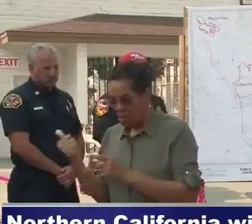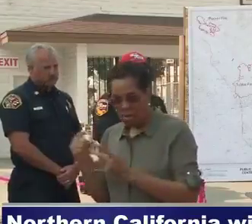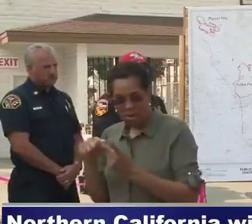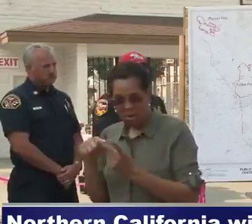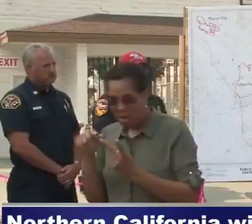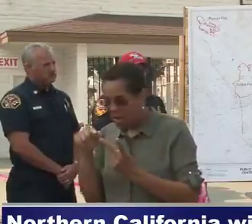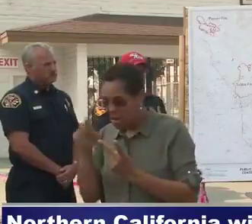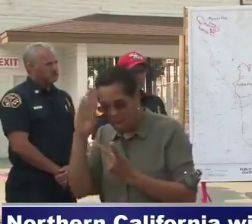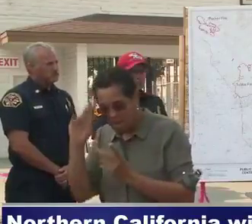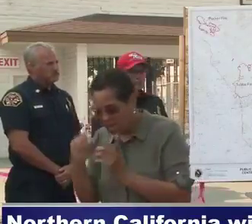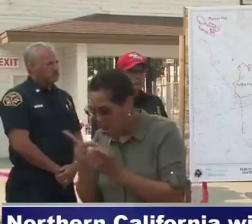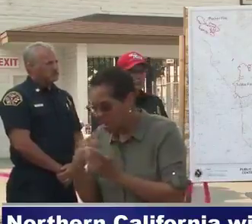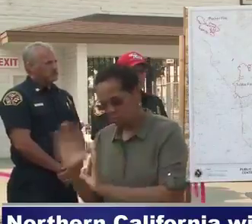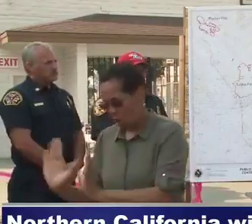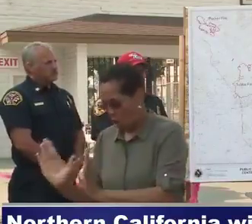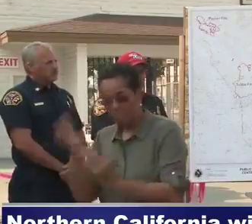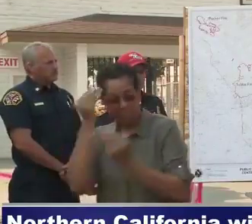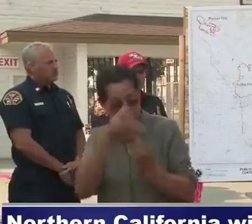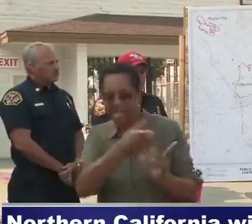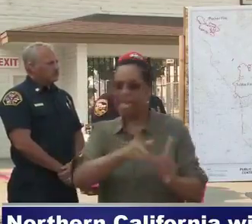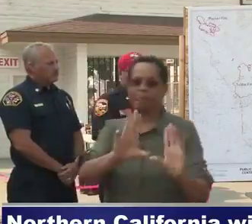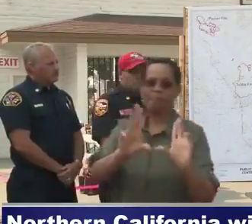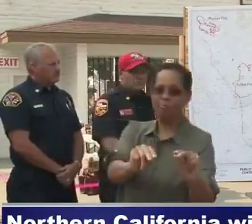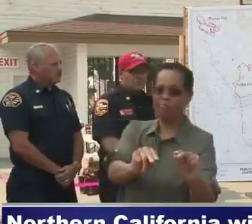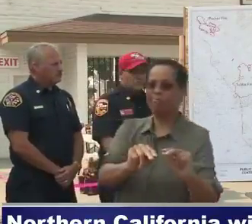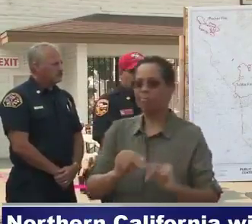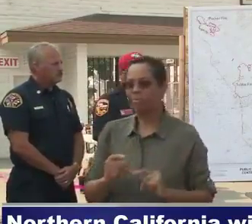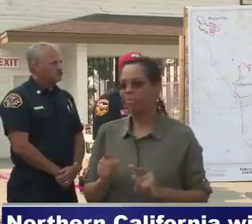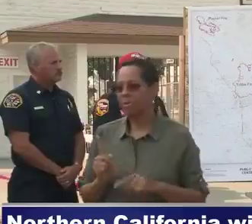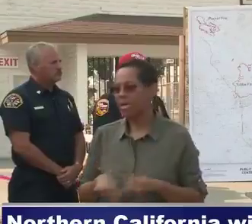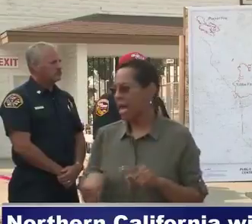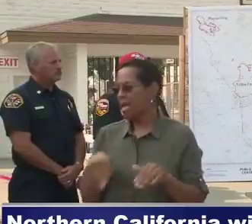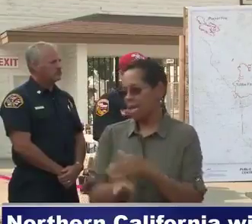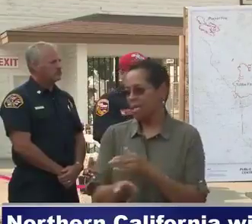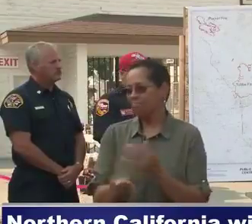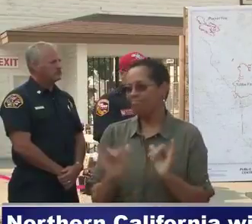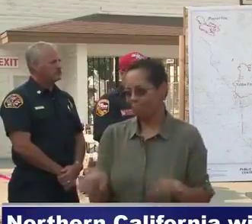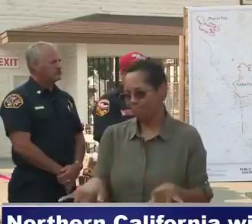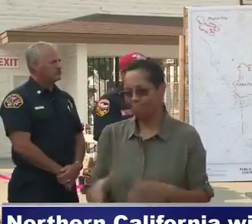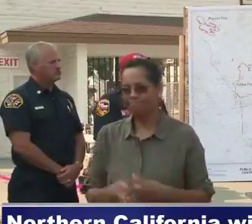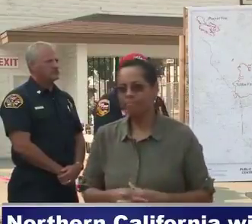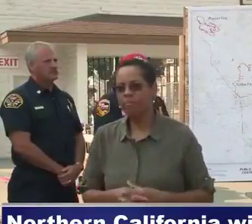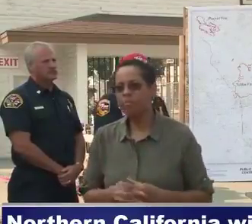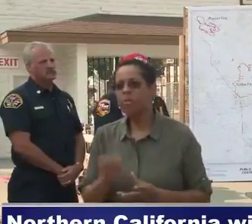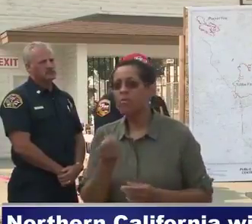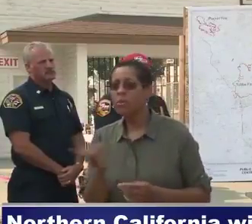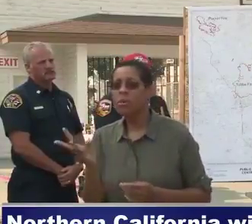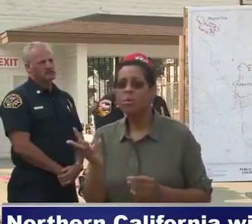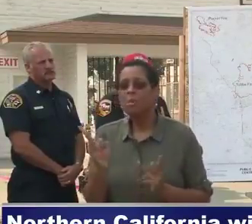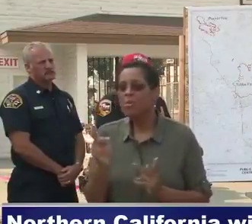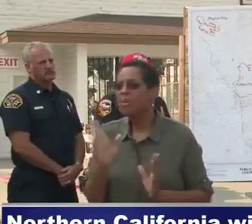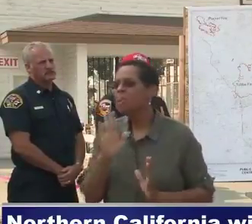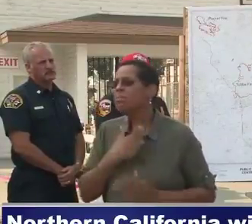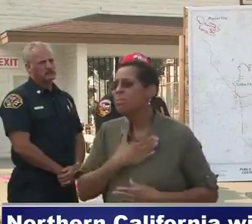there with very little exception, and we ask your patience. If we let one person in